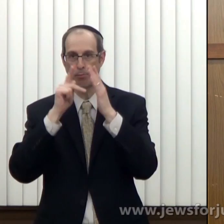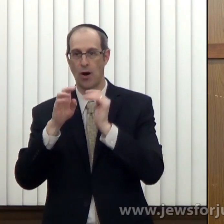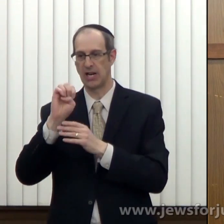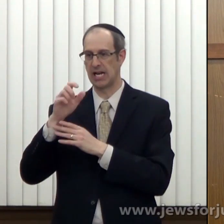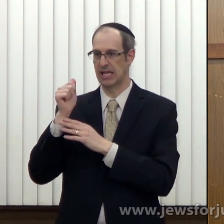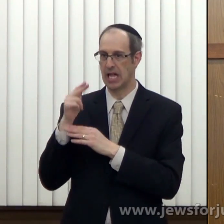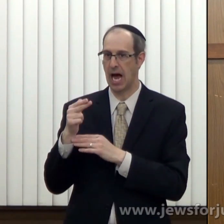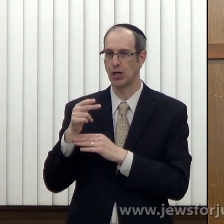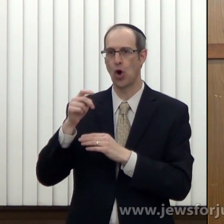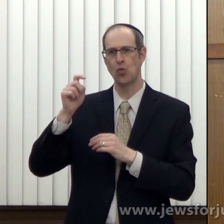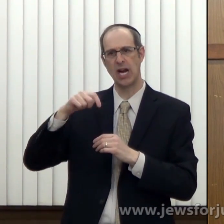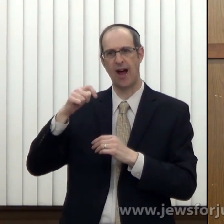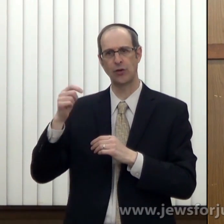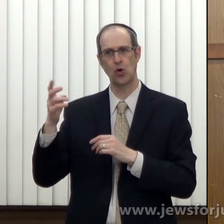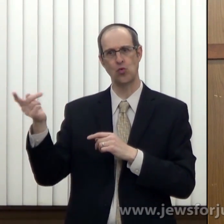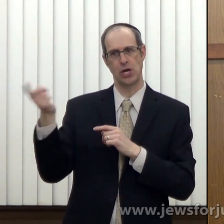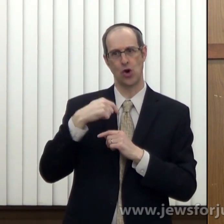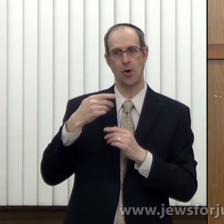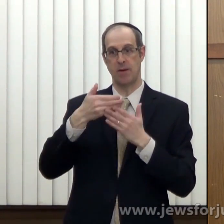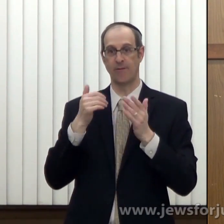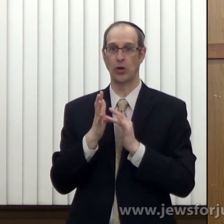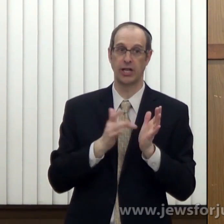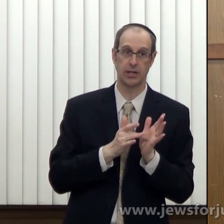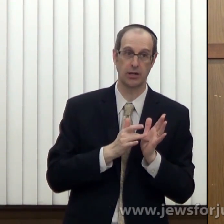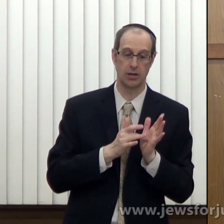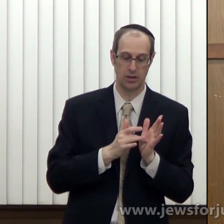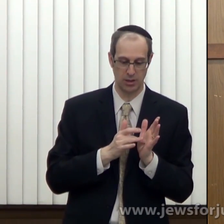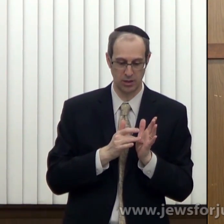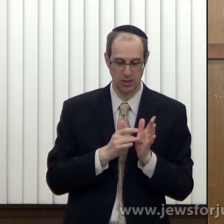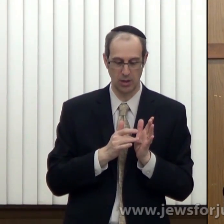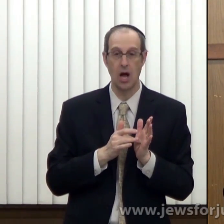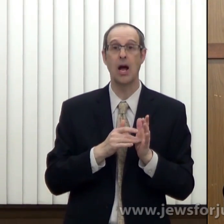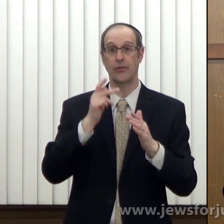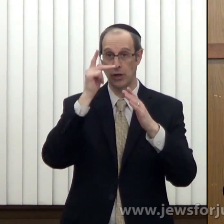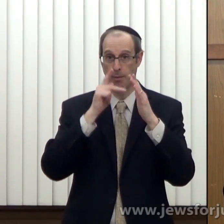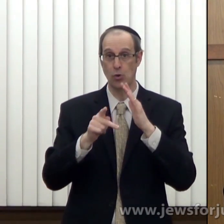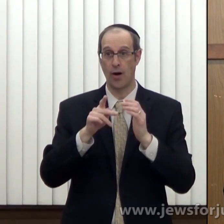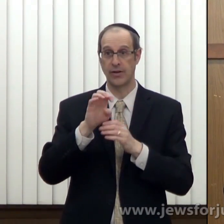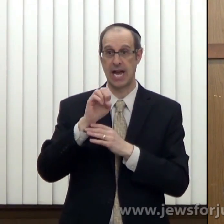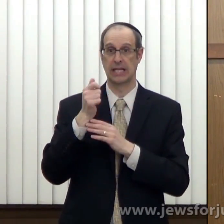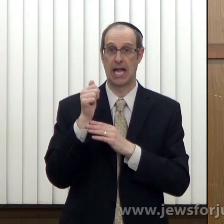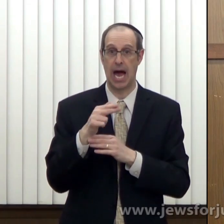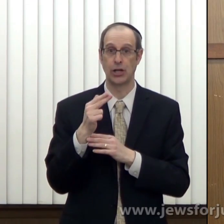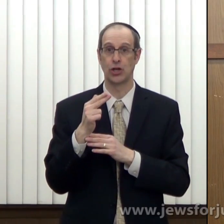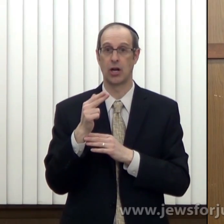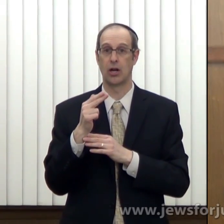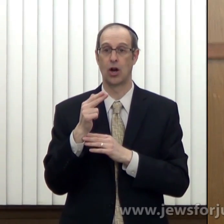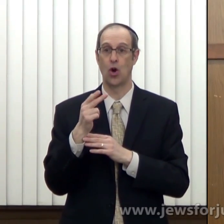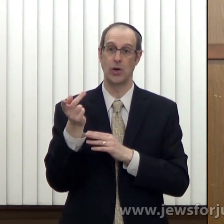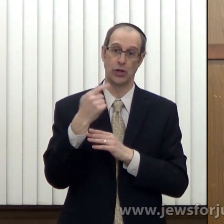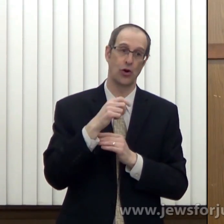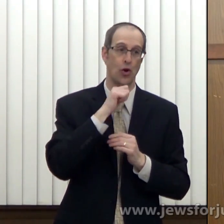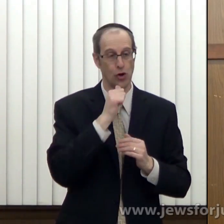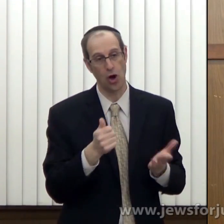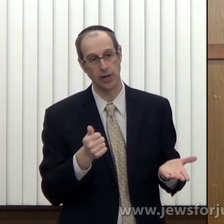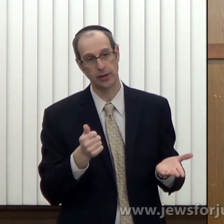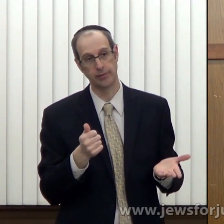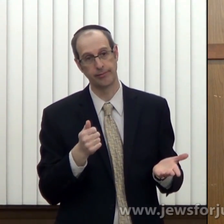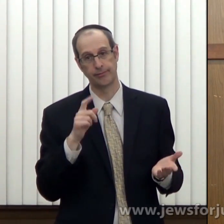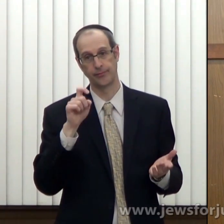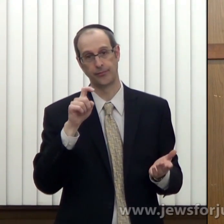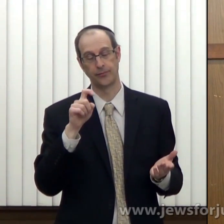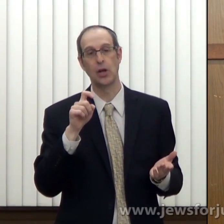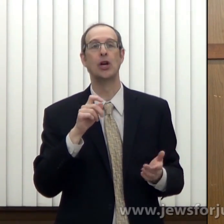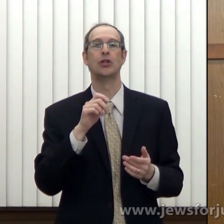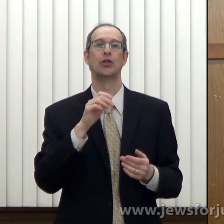before Jesus came. Did Elijah the prophet return or not? So in the Christian